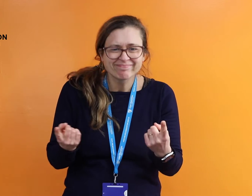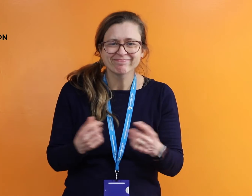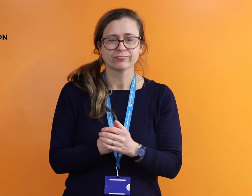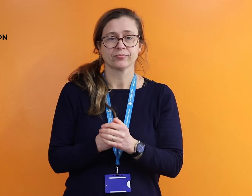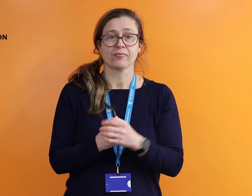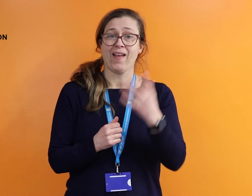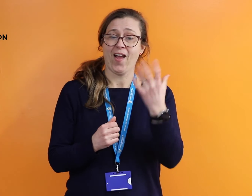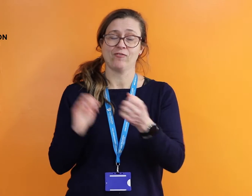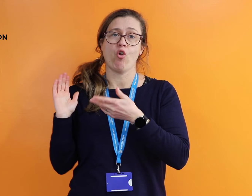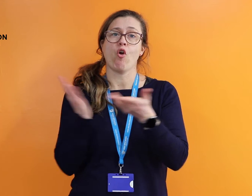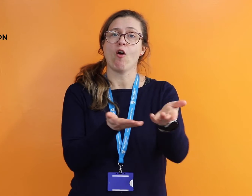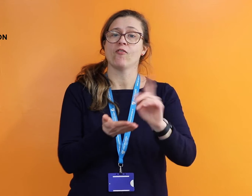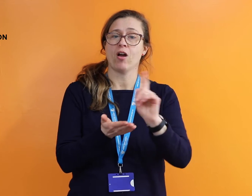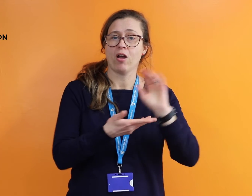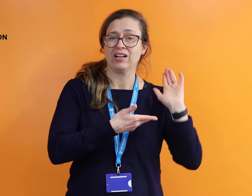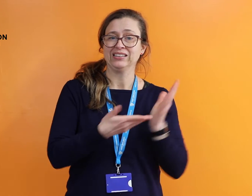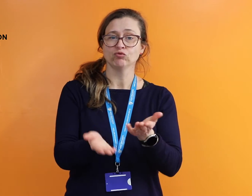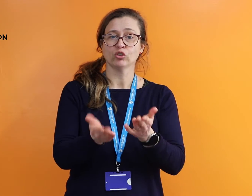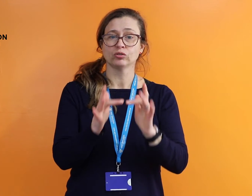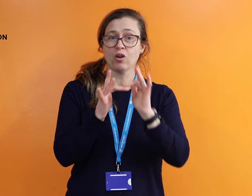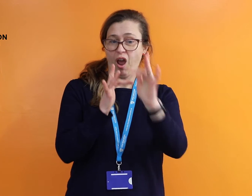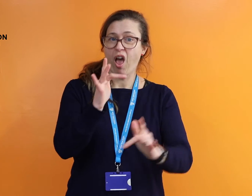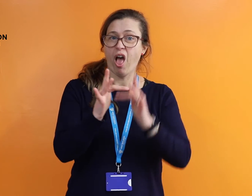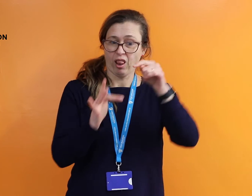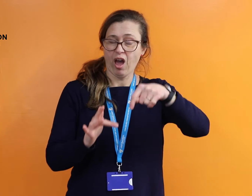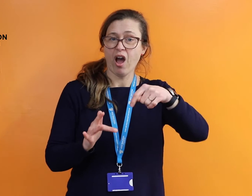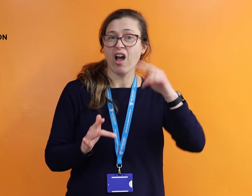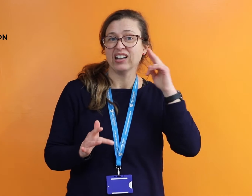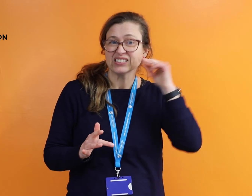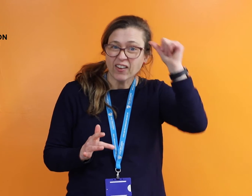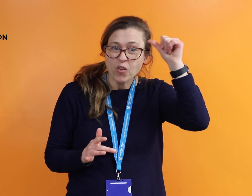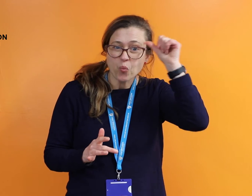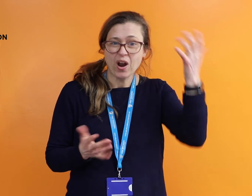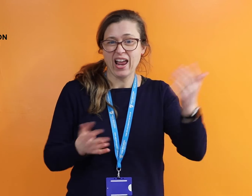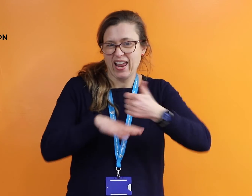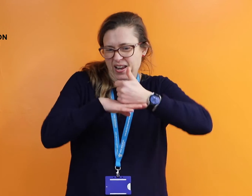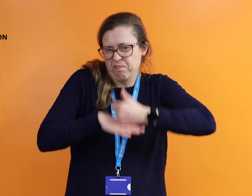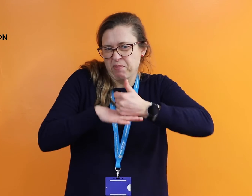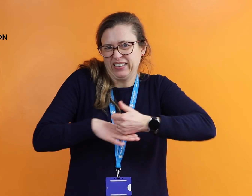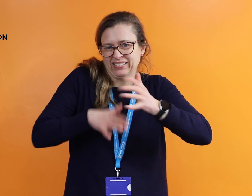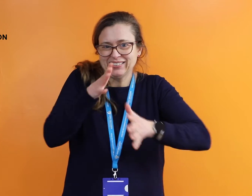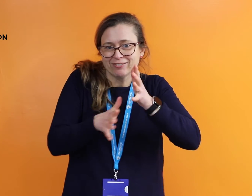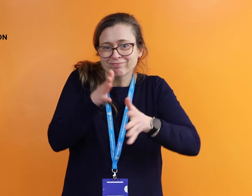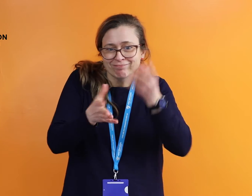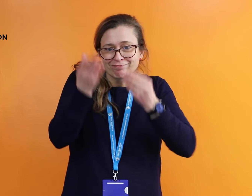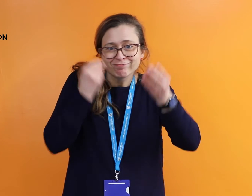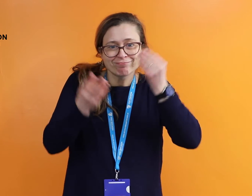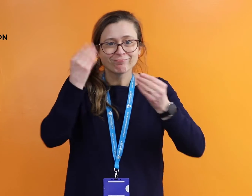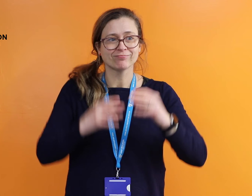So if it's difficult for you to come here, we can offer an introduction online for deaf awareness and basic sign language.